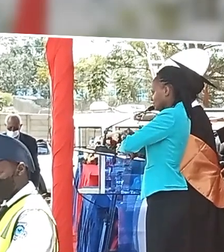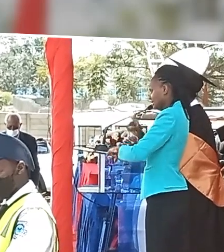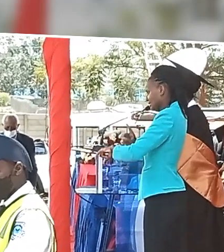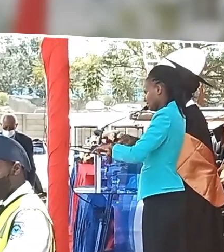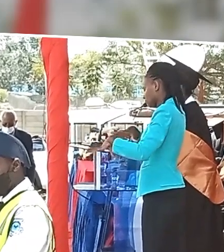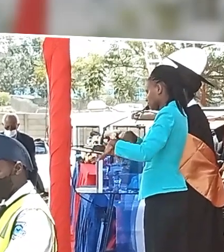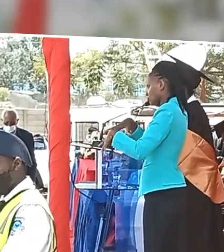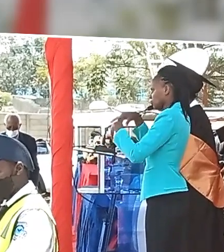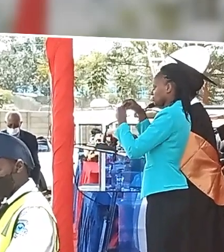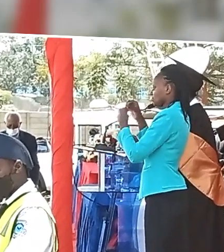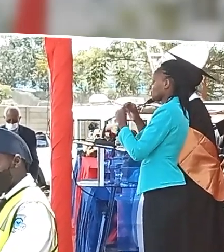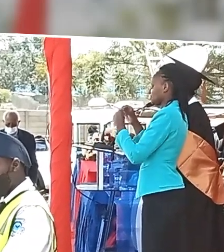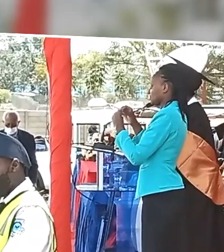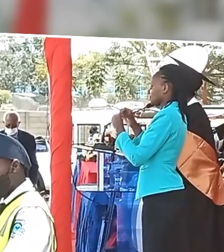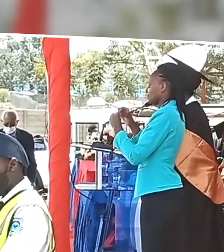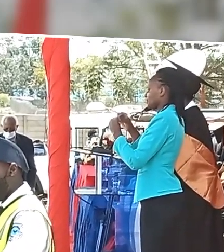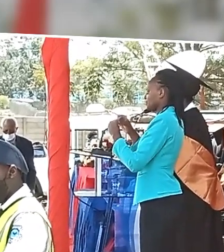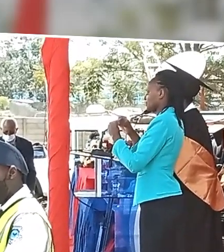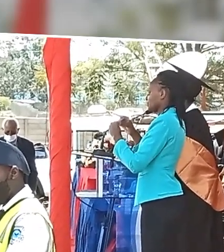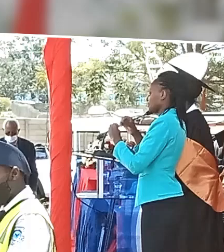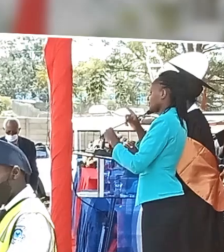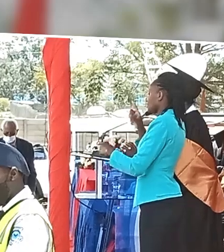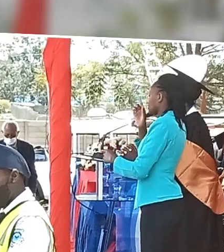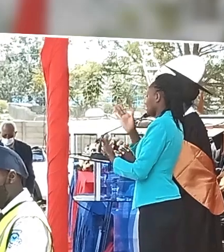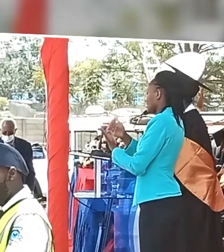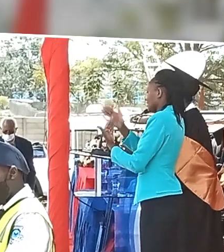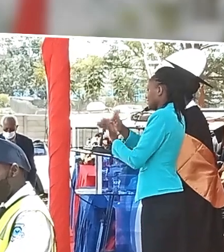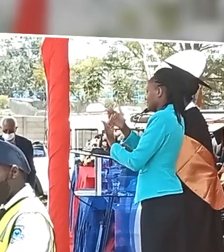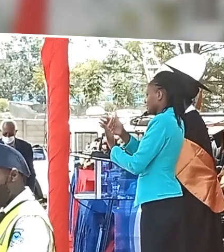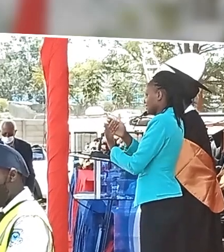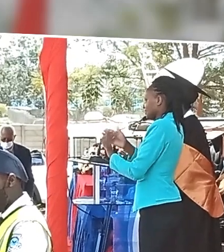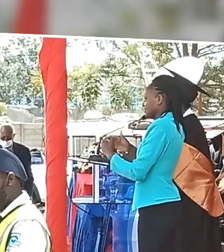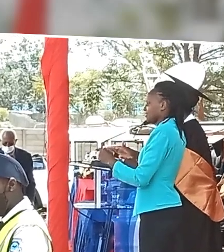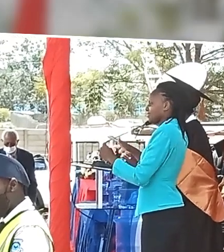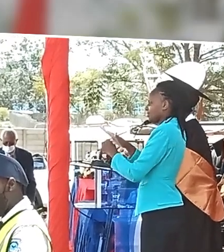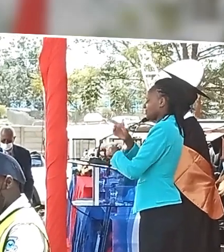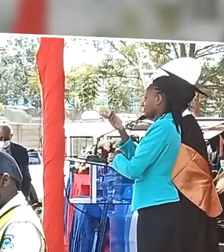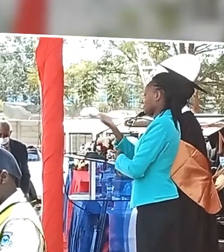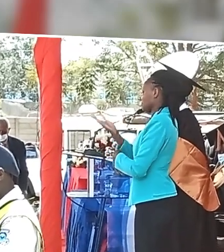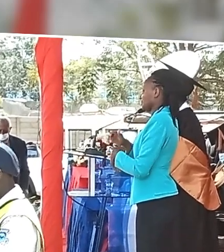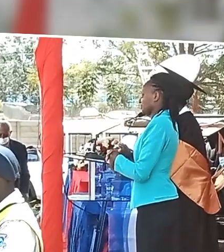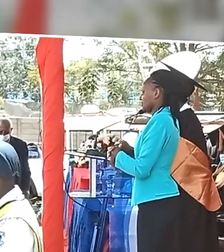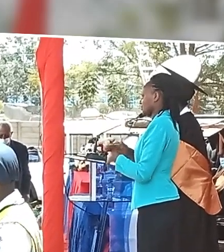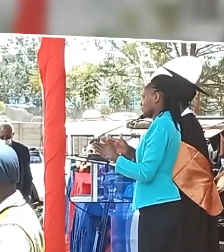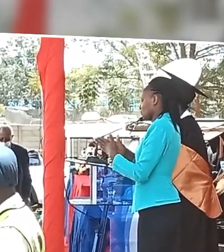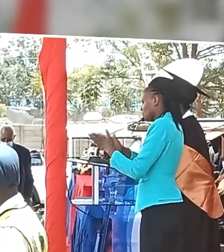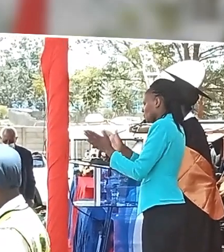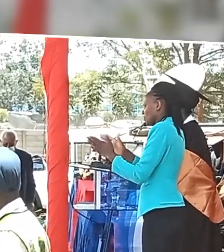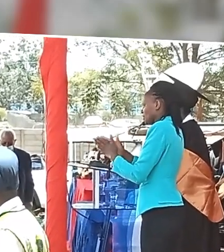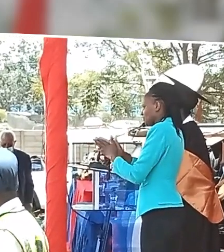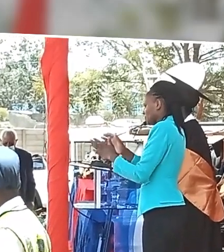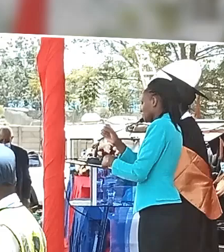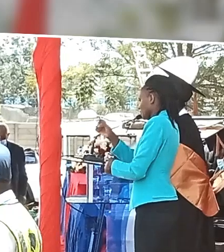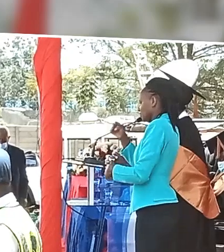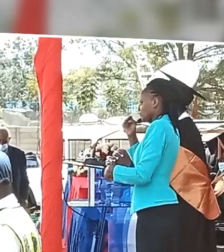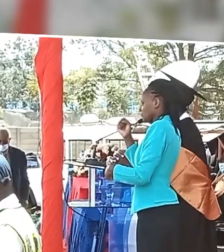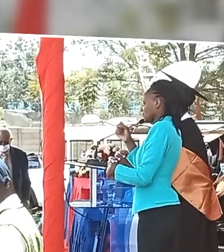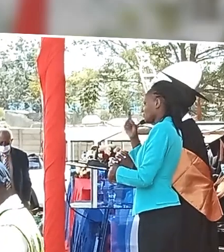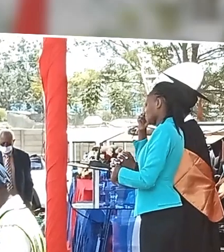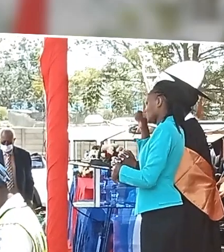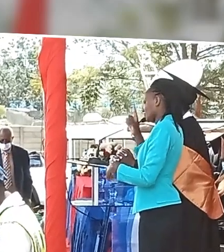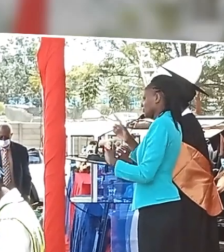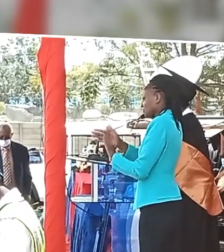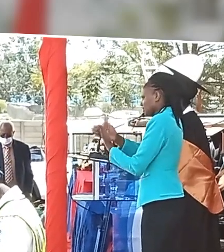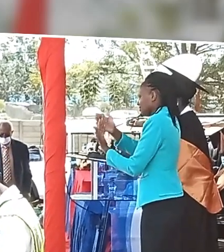Lord, we speak your favor upon them, that doors will open for them, doors of favor. Thank you